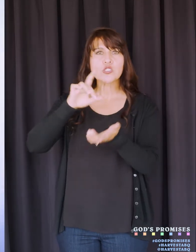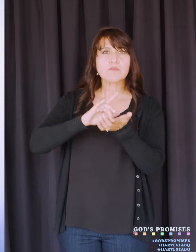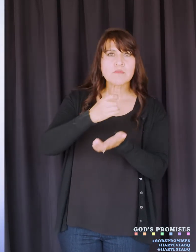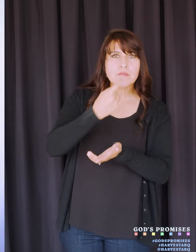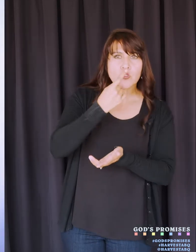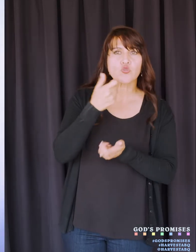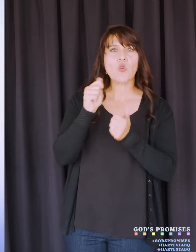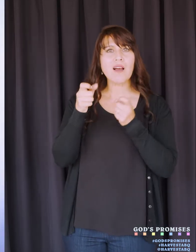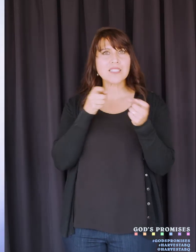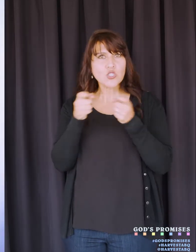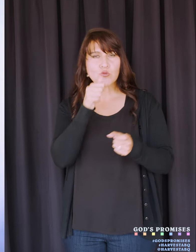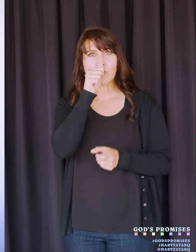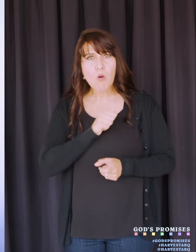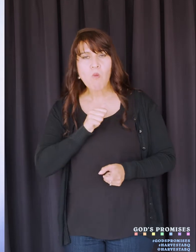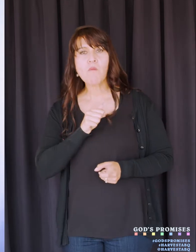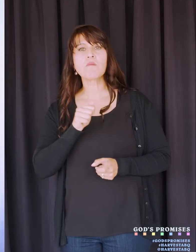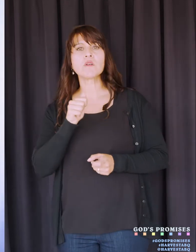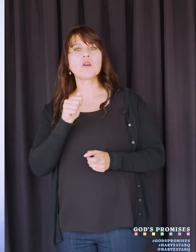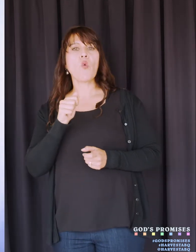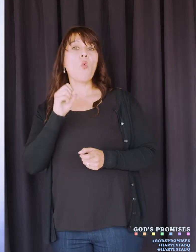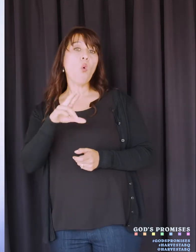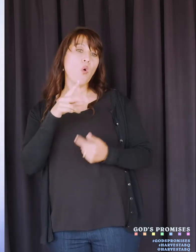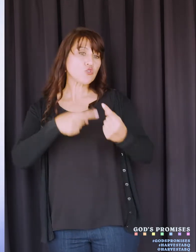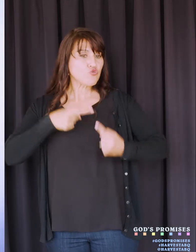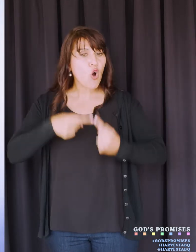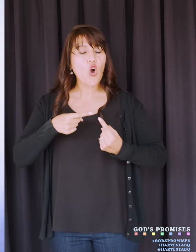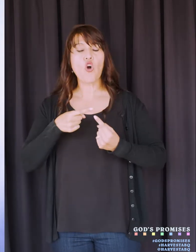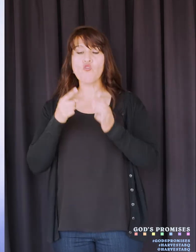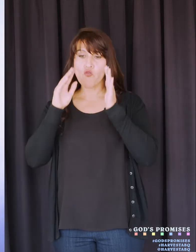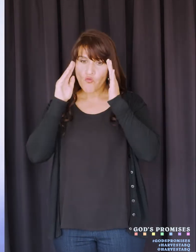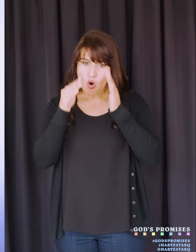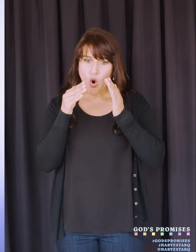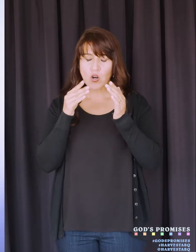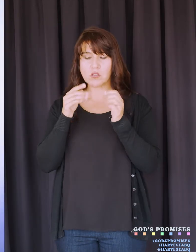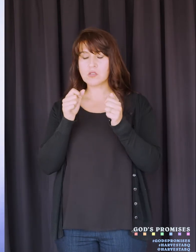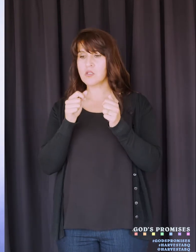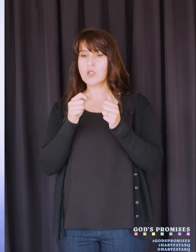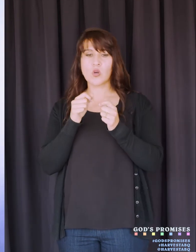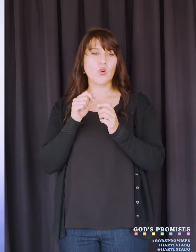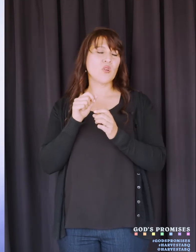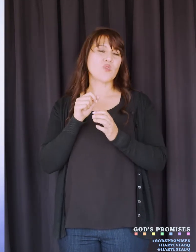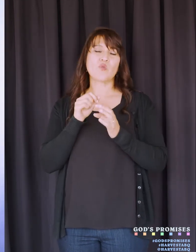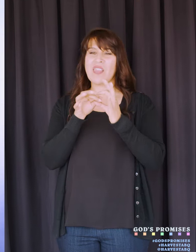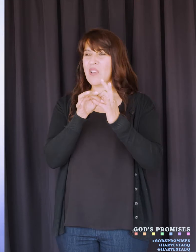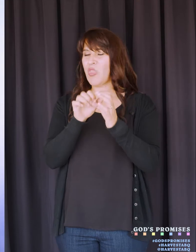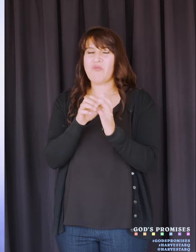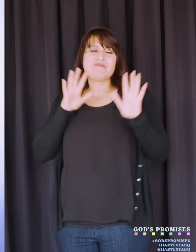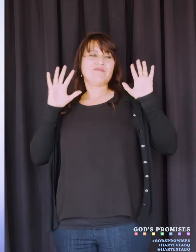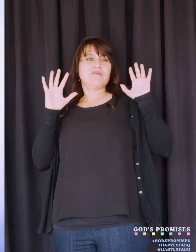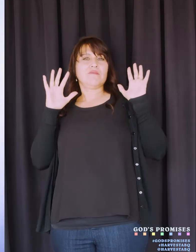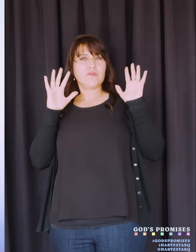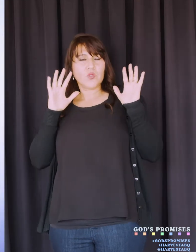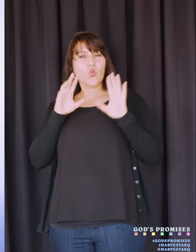to cope. I struggle to focus or concentrate. I'm withdrawing from relationships with others. And finally,